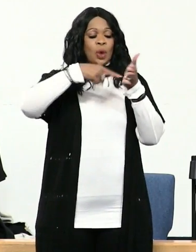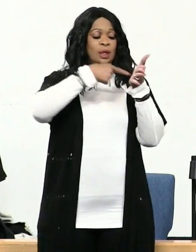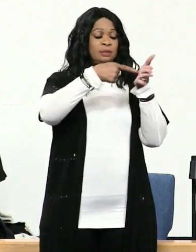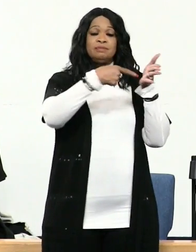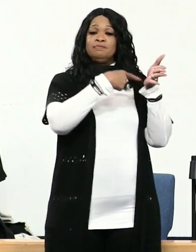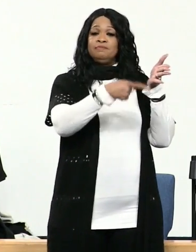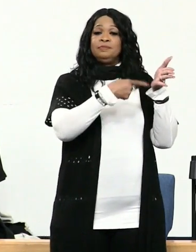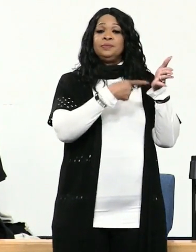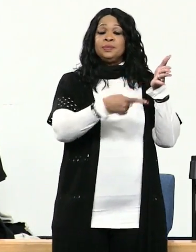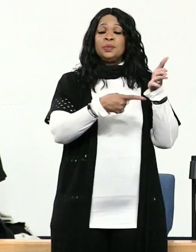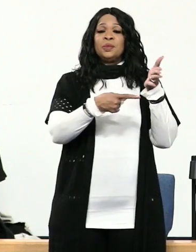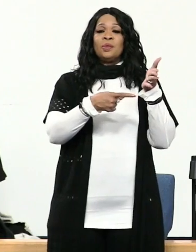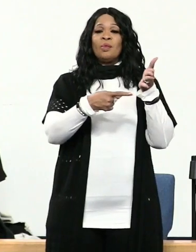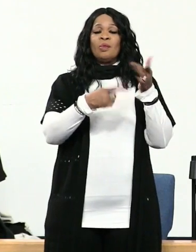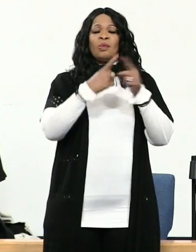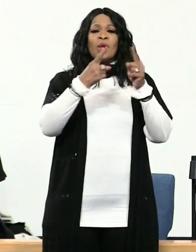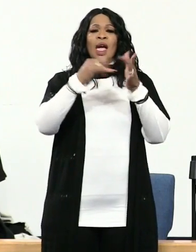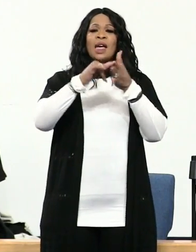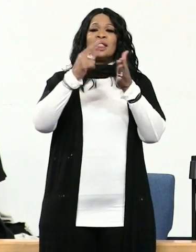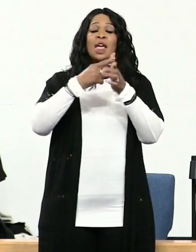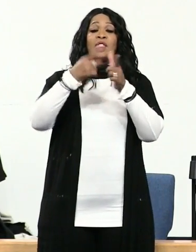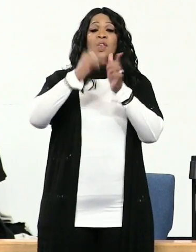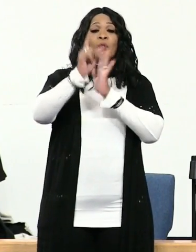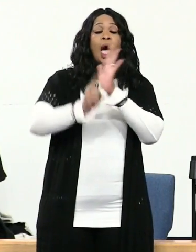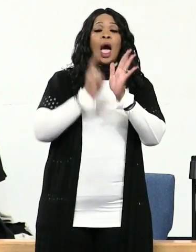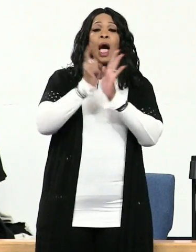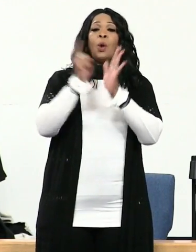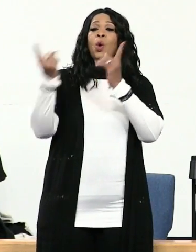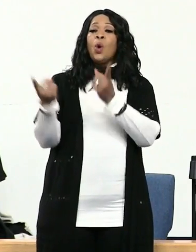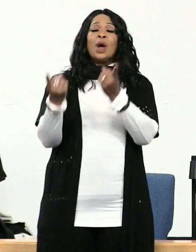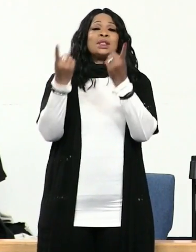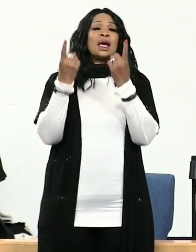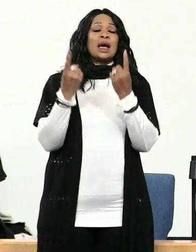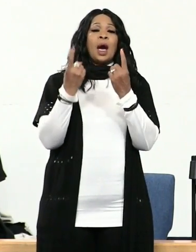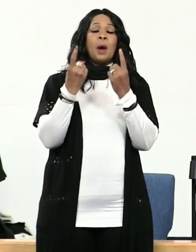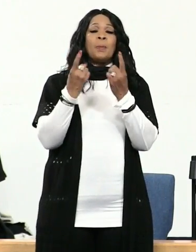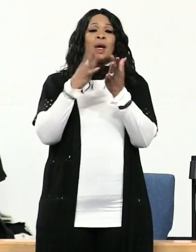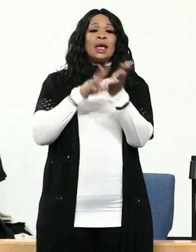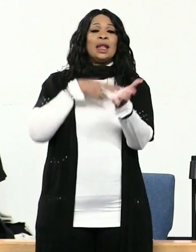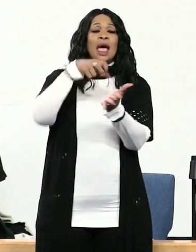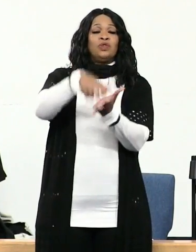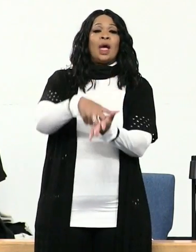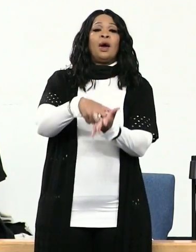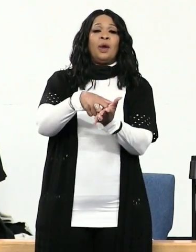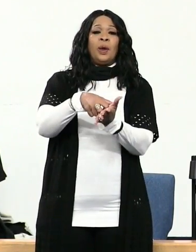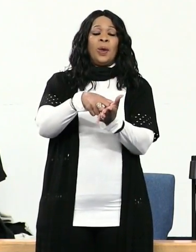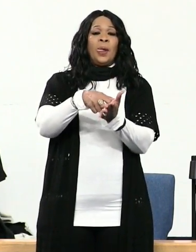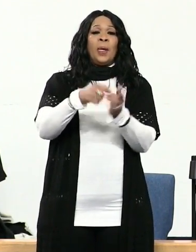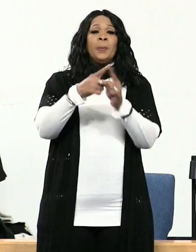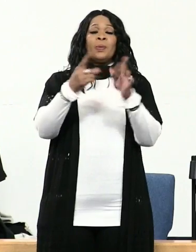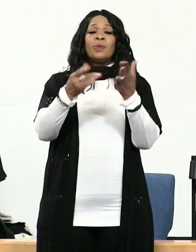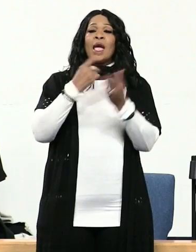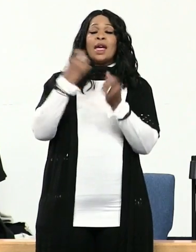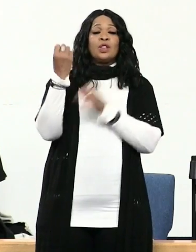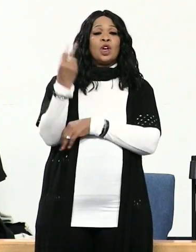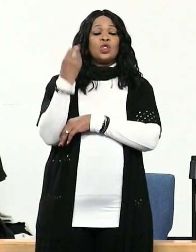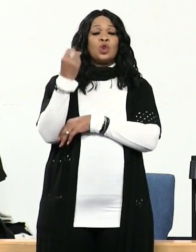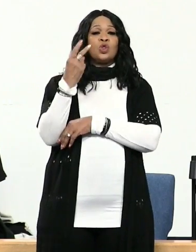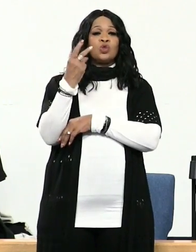follows. When the hour had come, he sat down, and the 12 apostles with